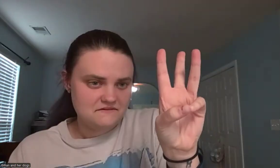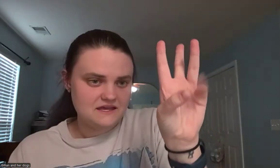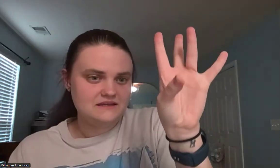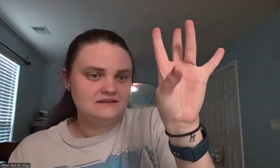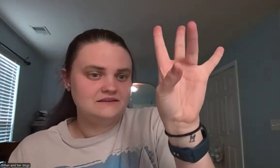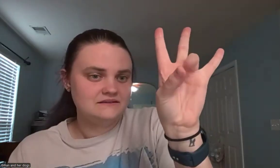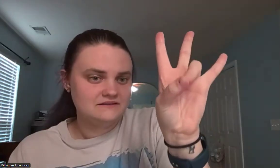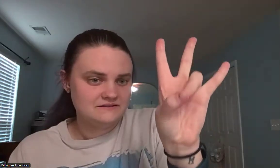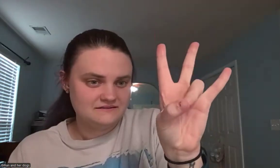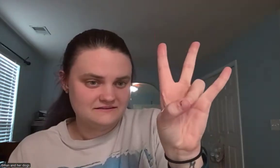7,